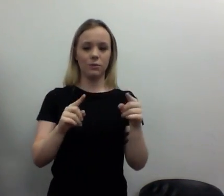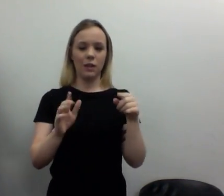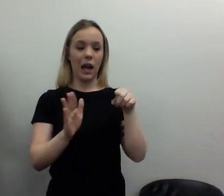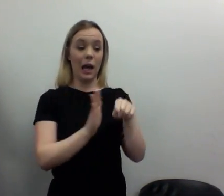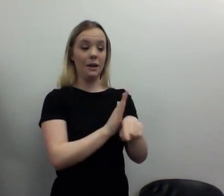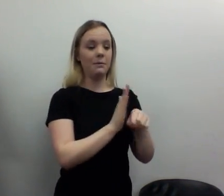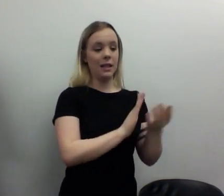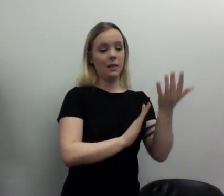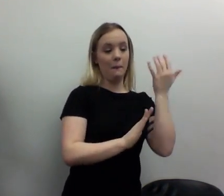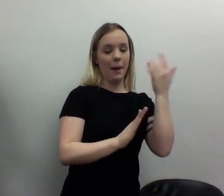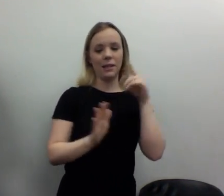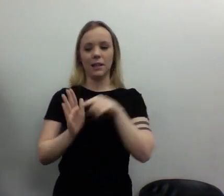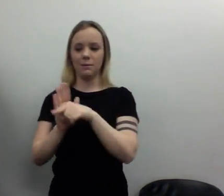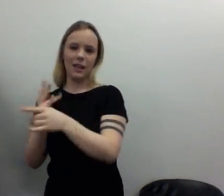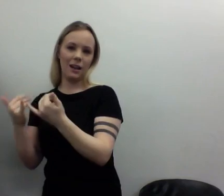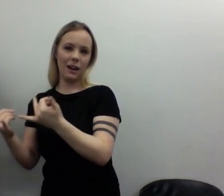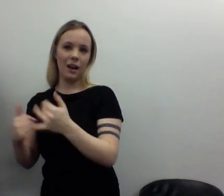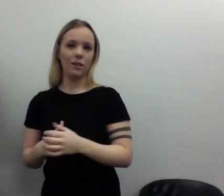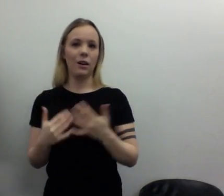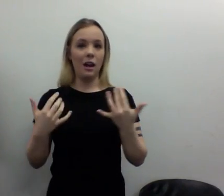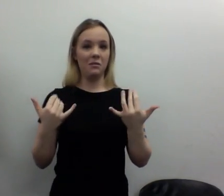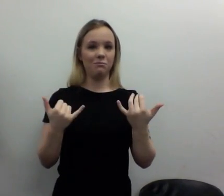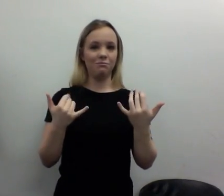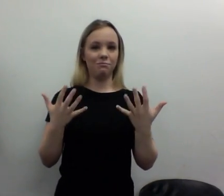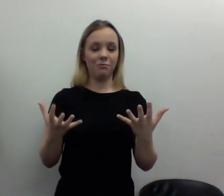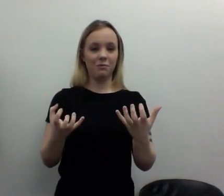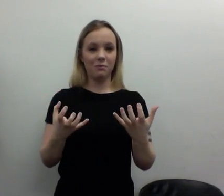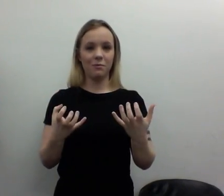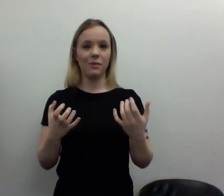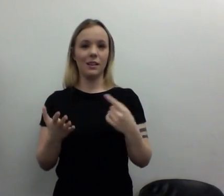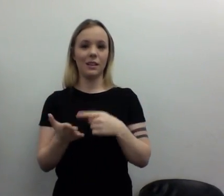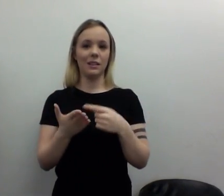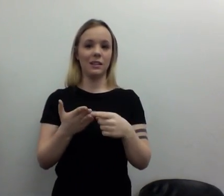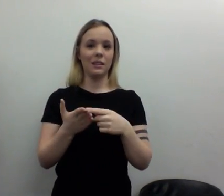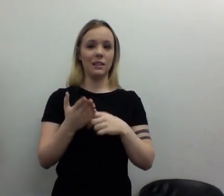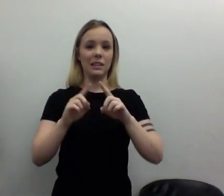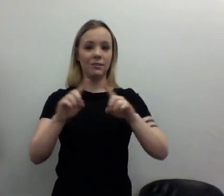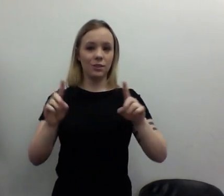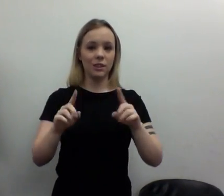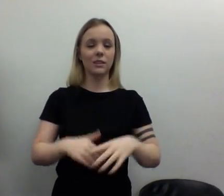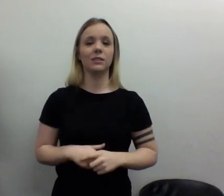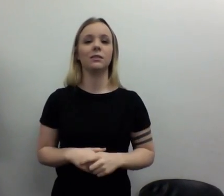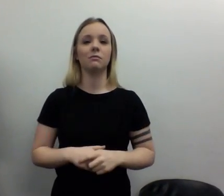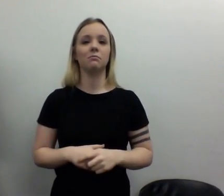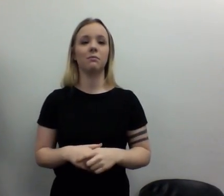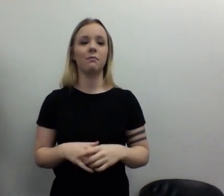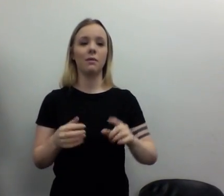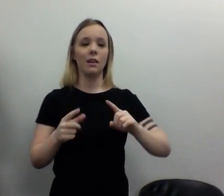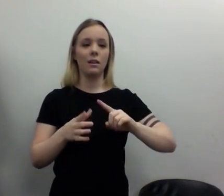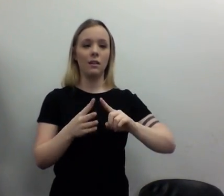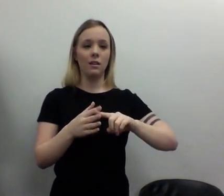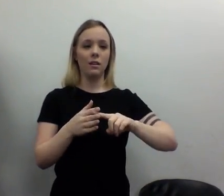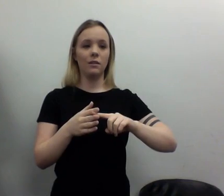of violence. First, talking about rates of homicide. Over the past 50 years, from 1940